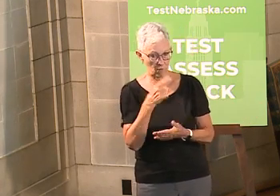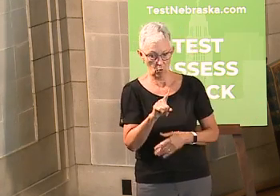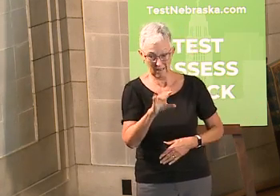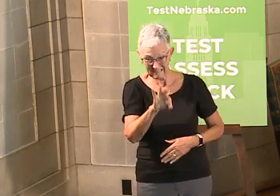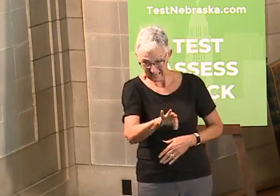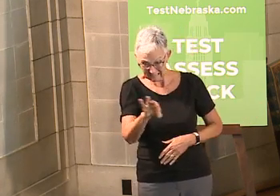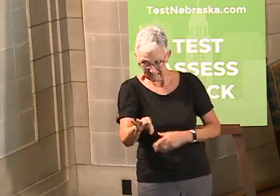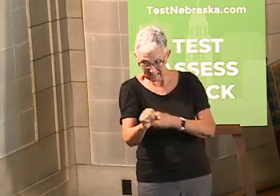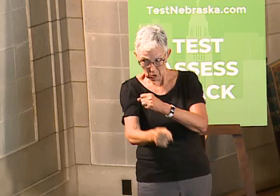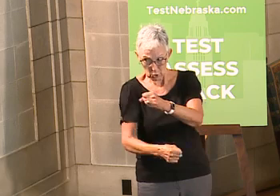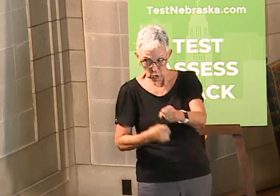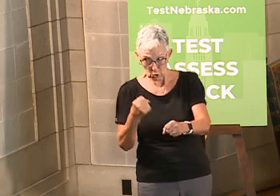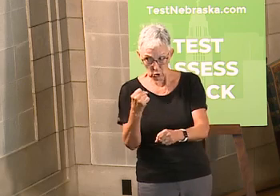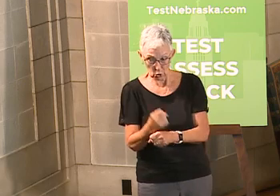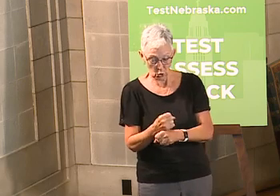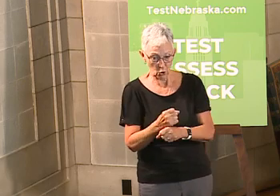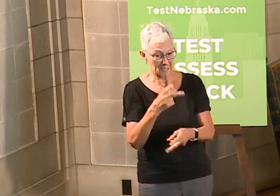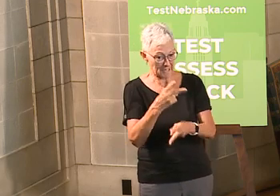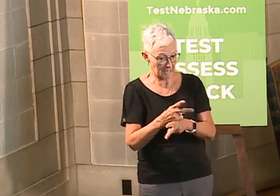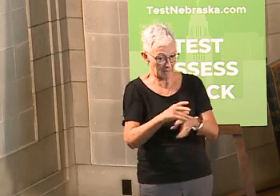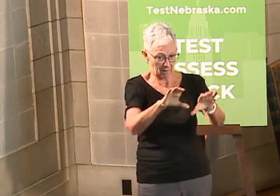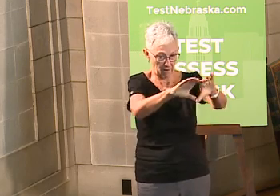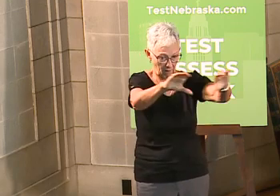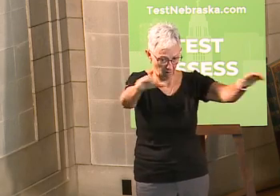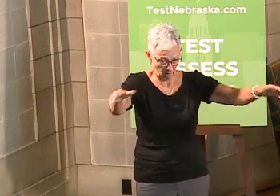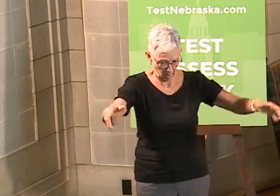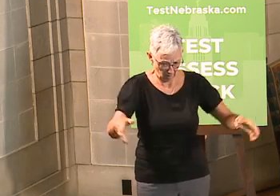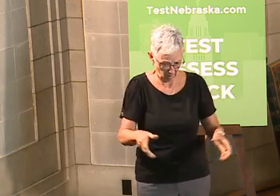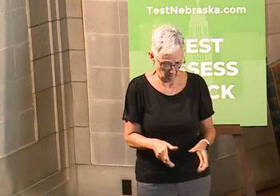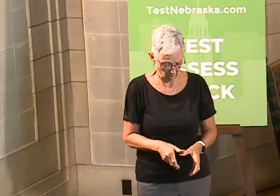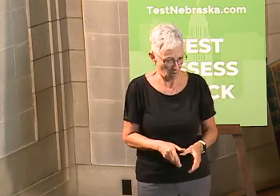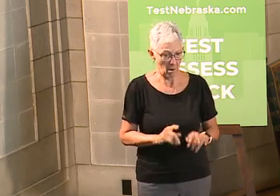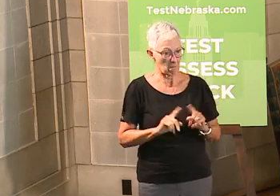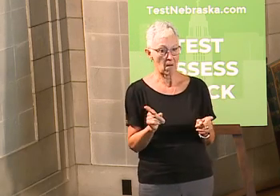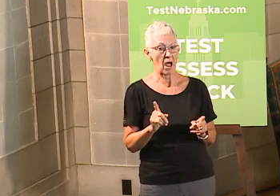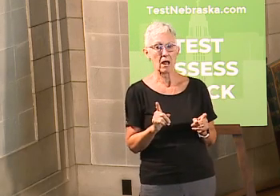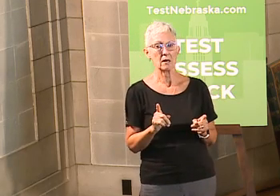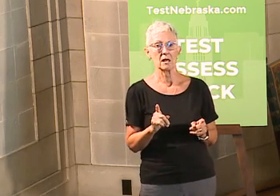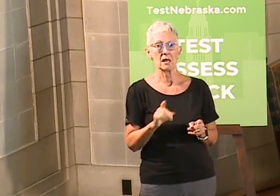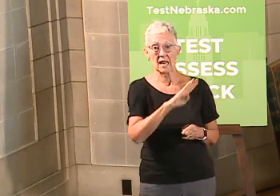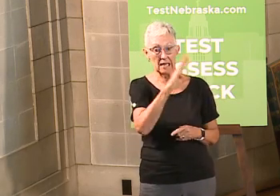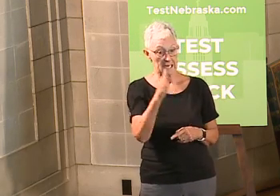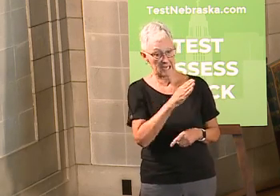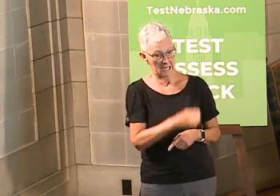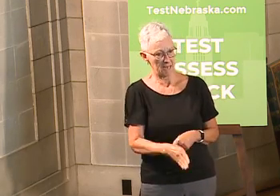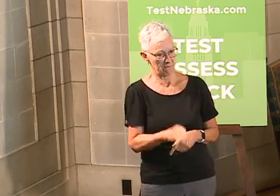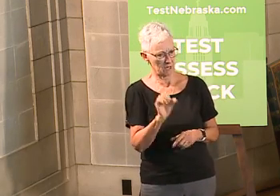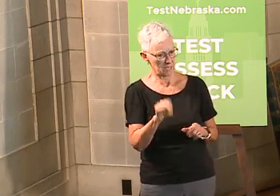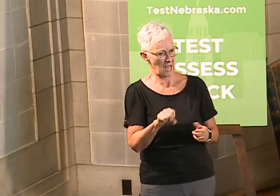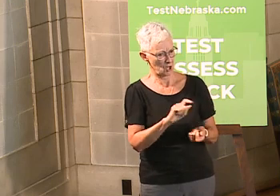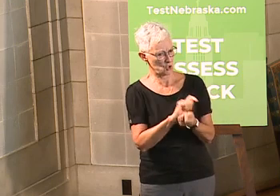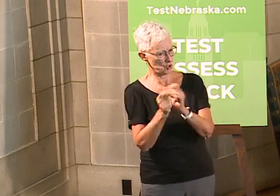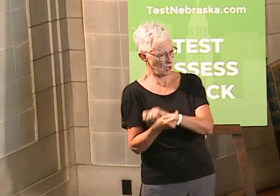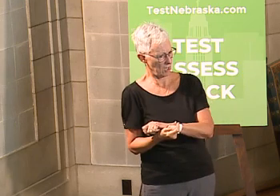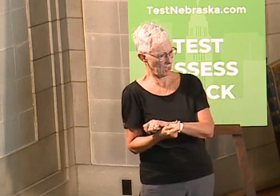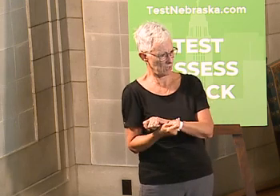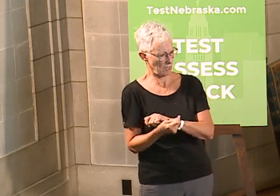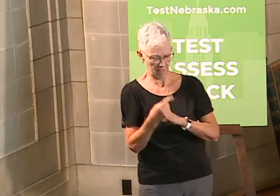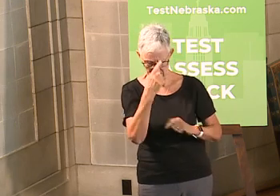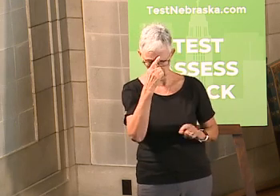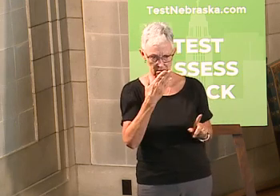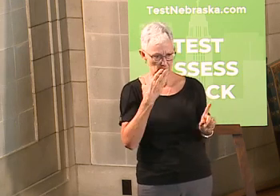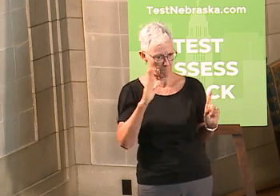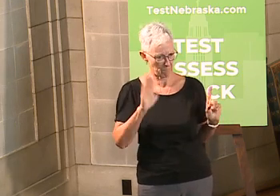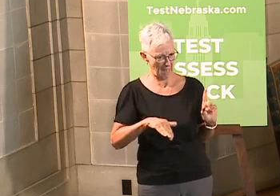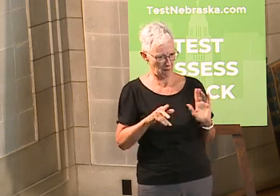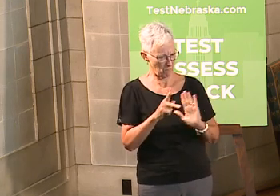years long, I think are appropriate, but indefinite easements, I believe, are bad policy. Isn't that a landowner decision?